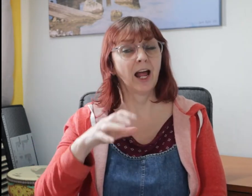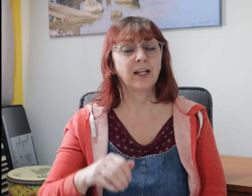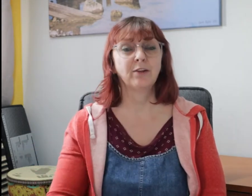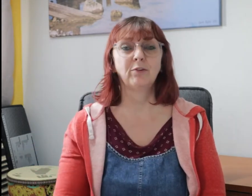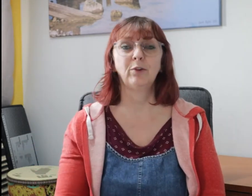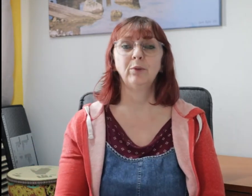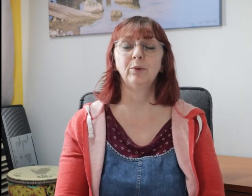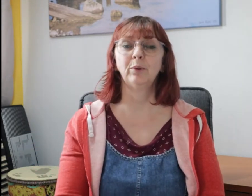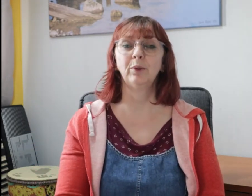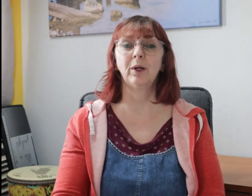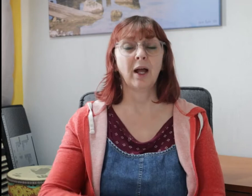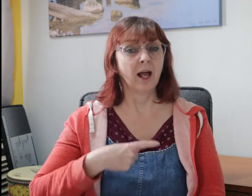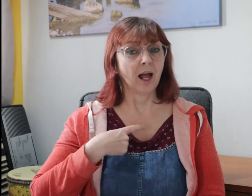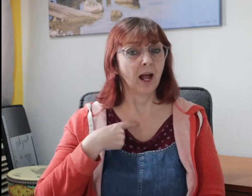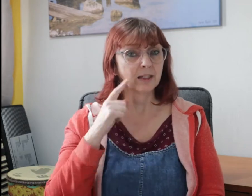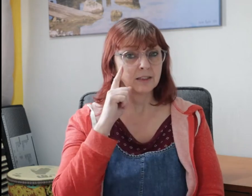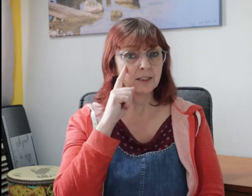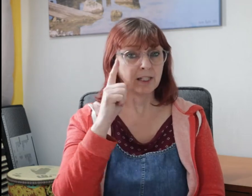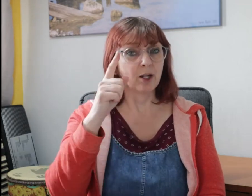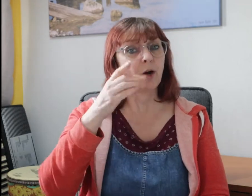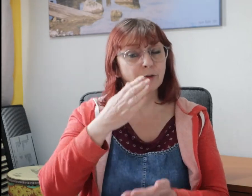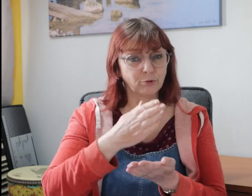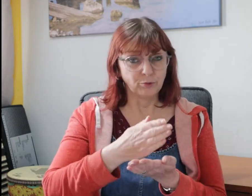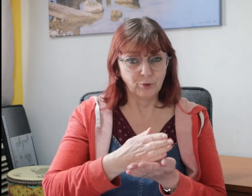shining through. I see your true